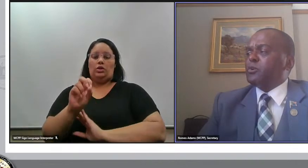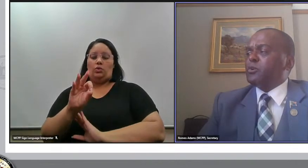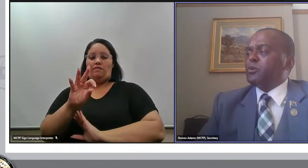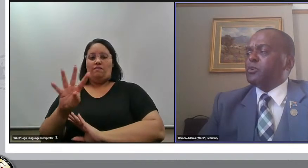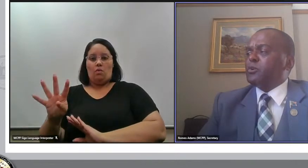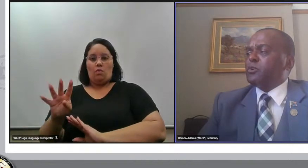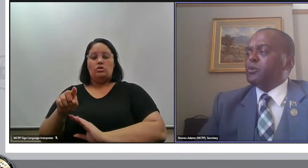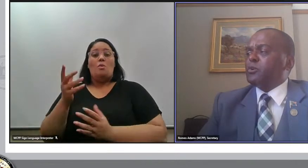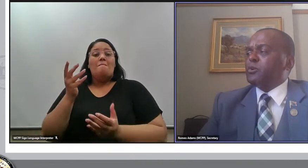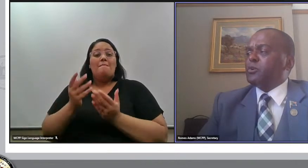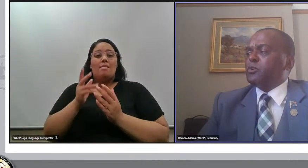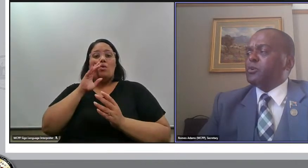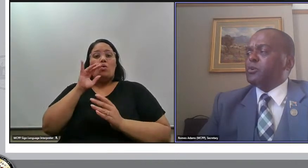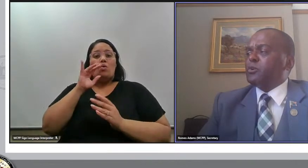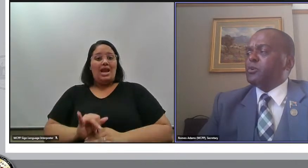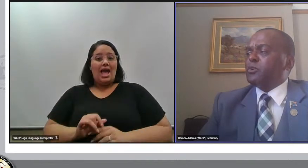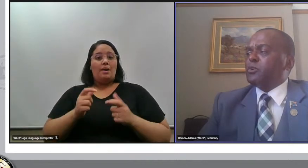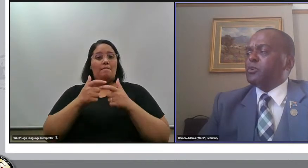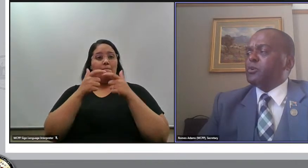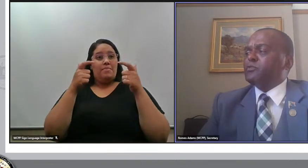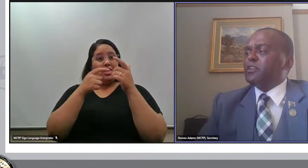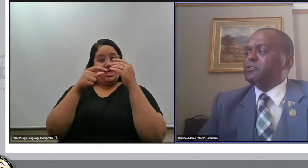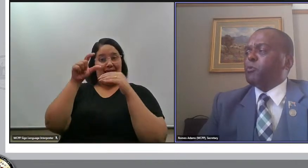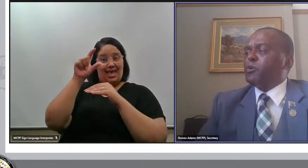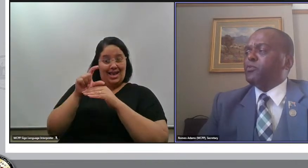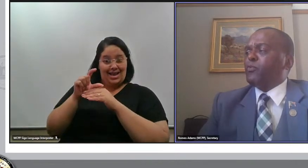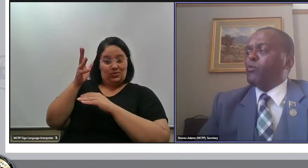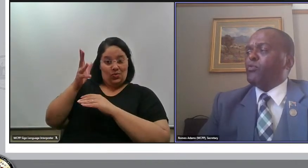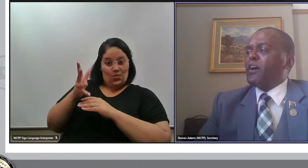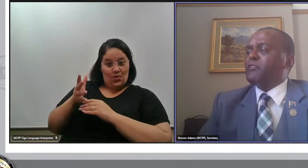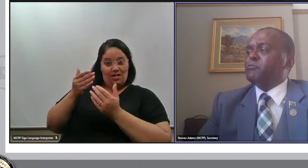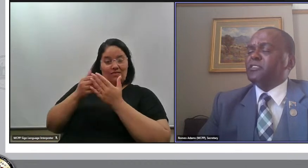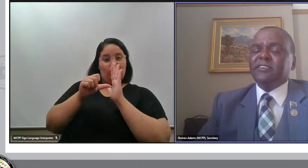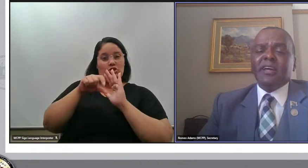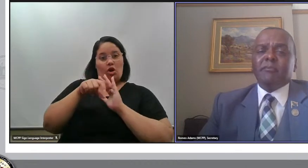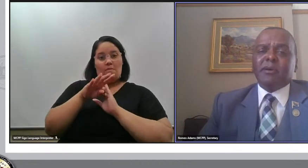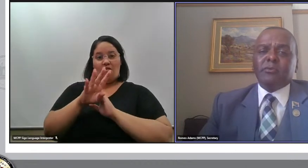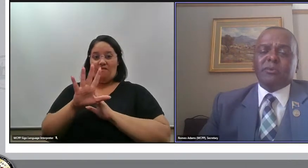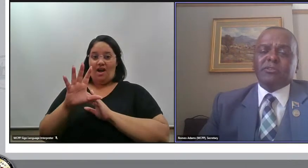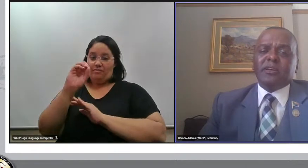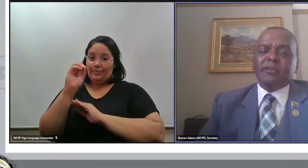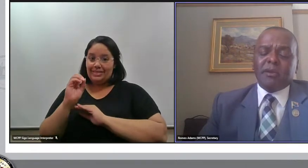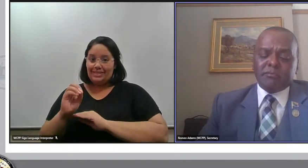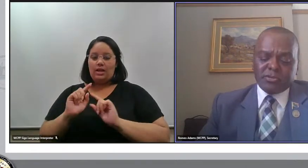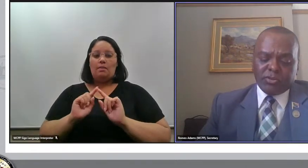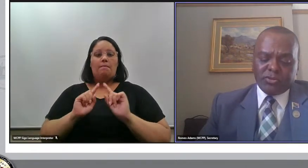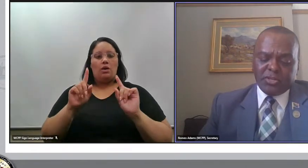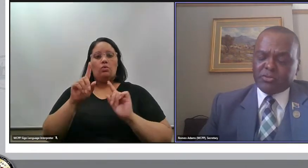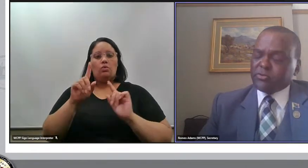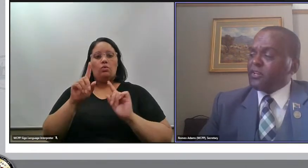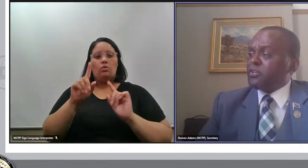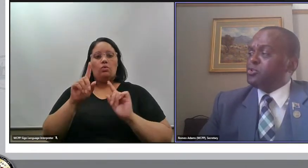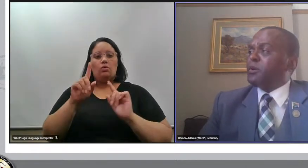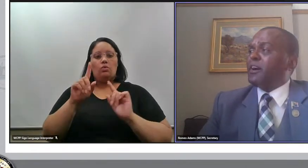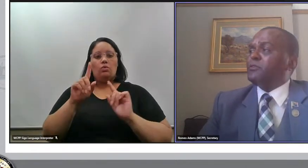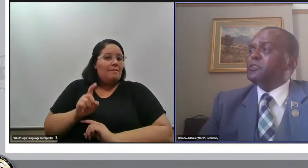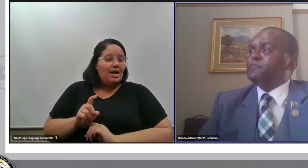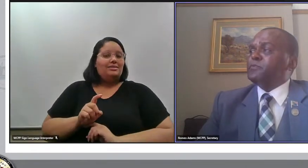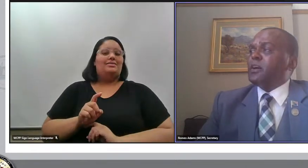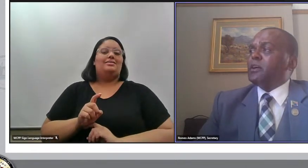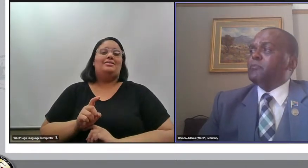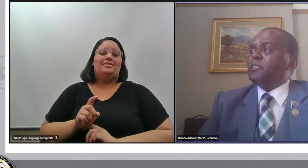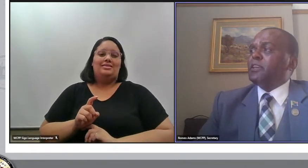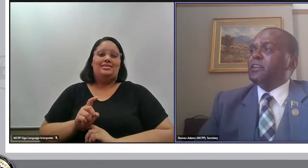2023-2024. So it might look like a big increase in terms of 6.45%, but we must, and members also need to take into